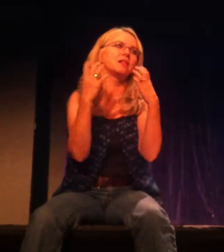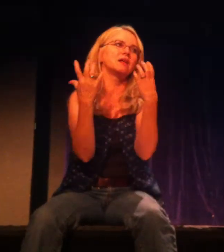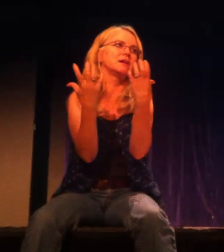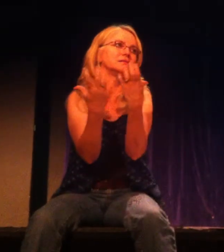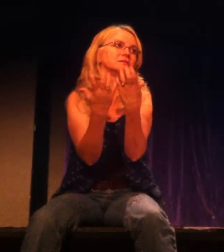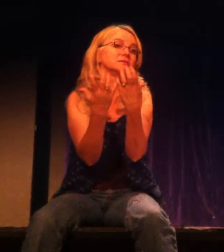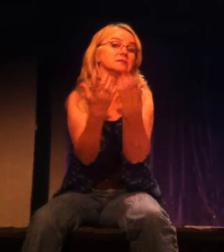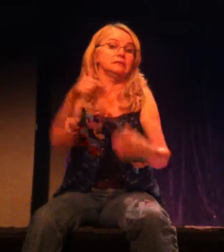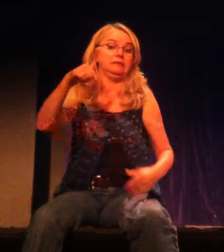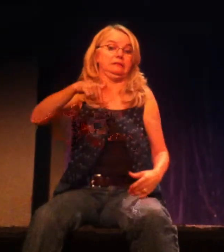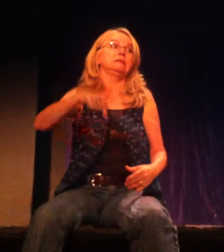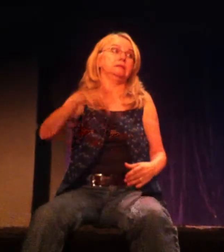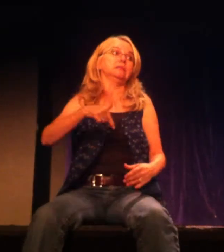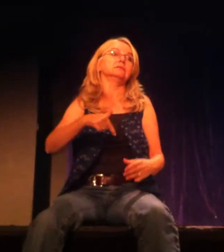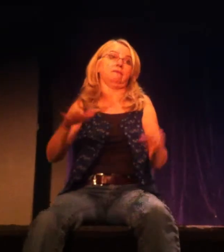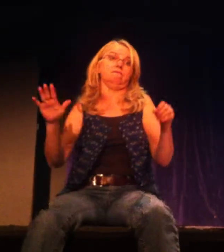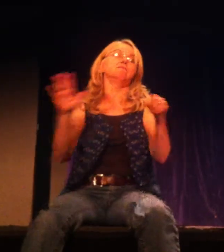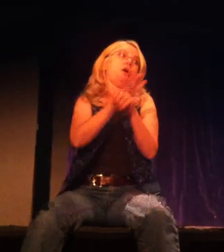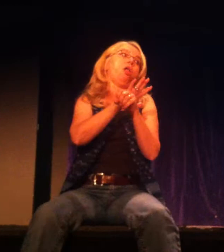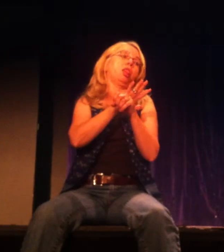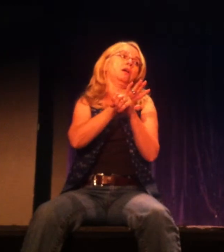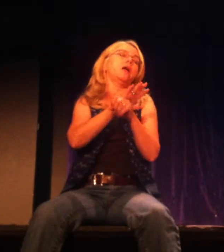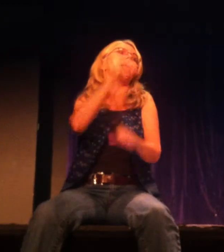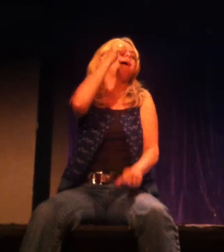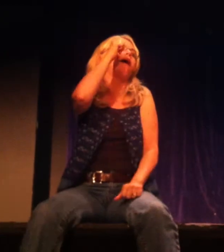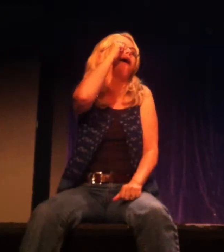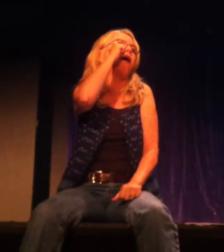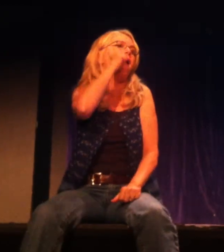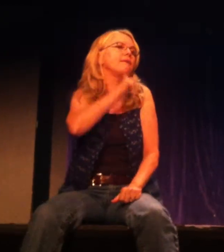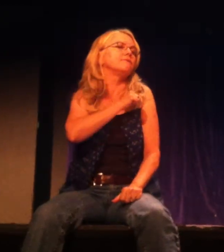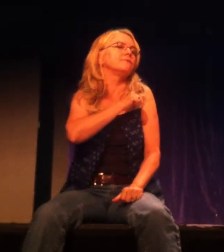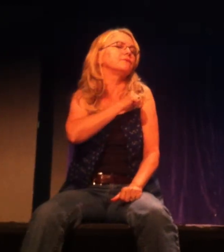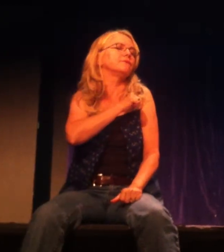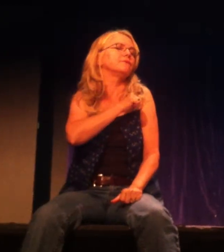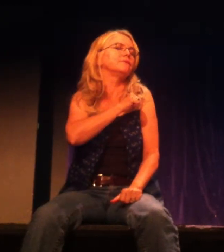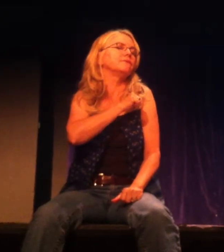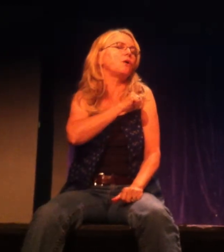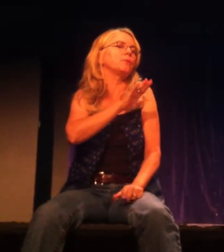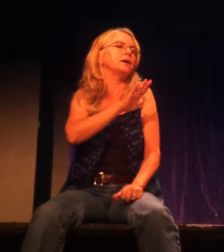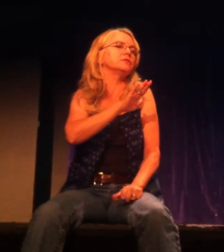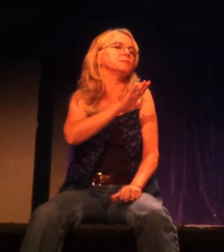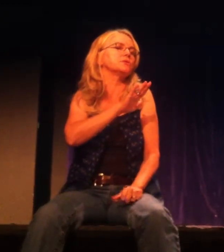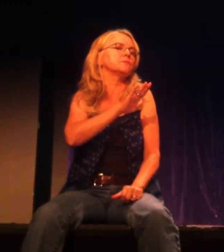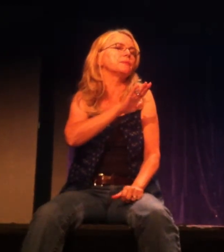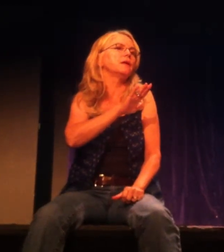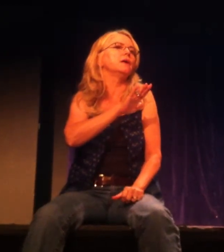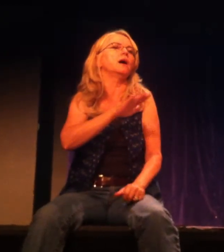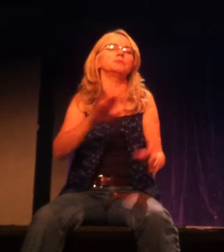And this room is filled to capacity every semester. I won't... Okay, every semester. I'm just